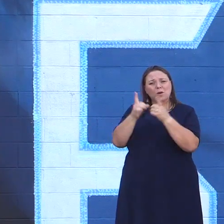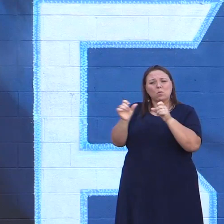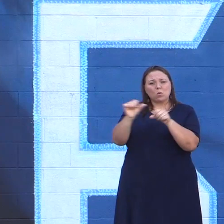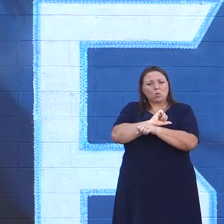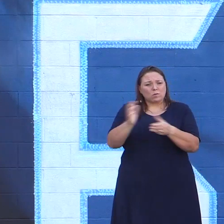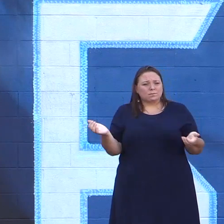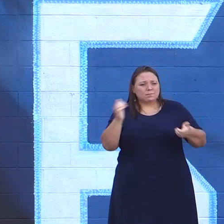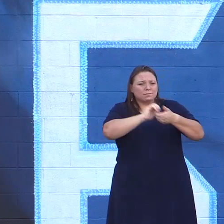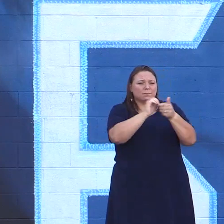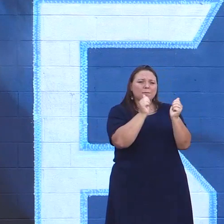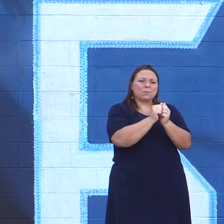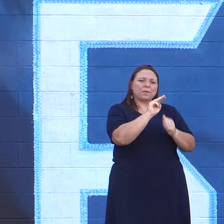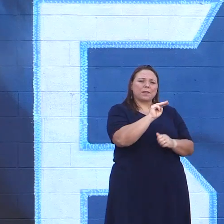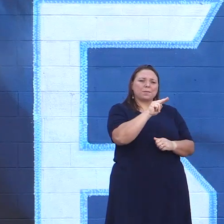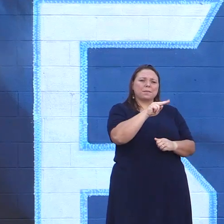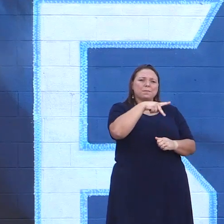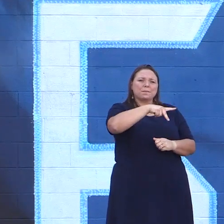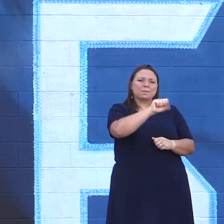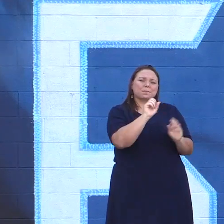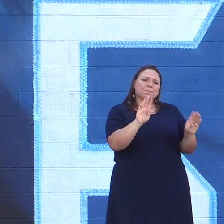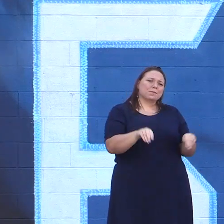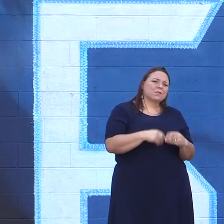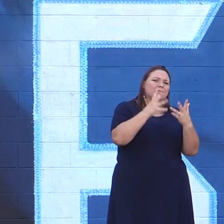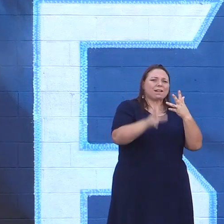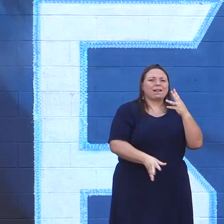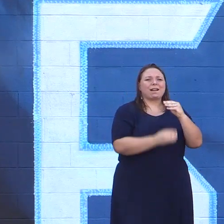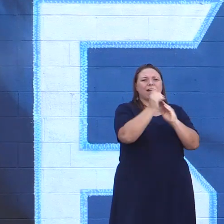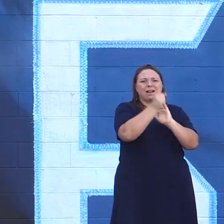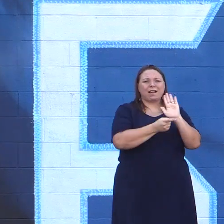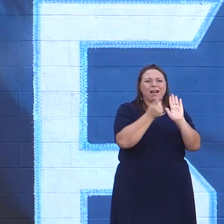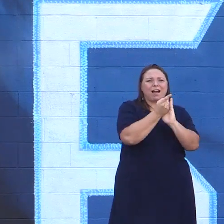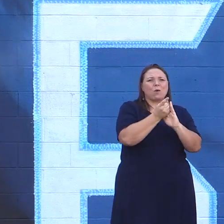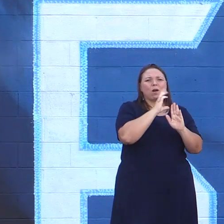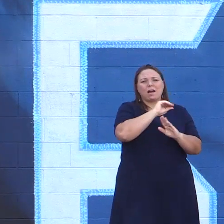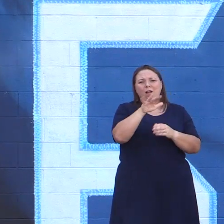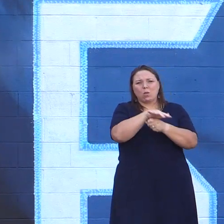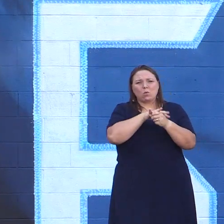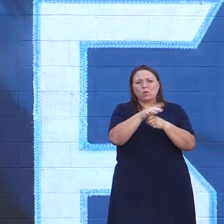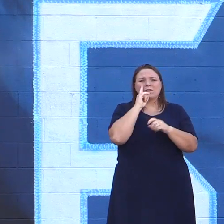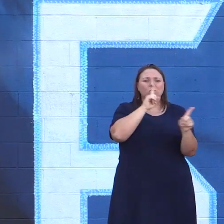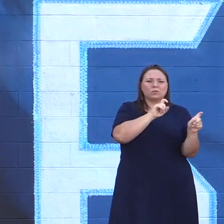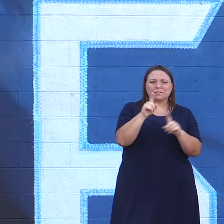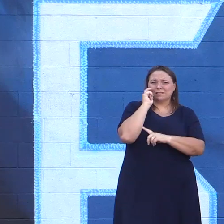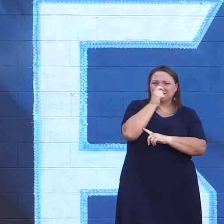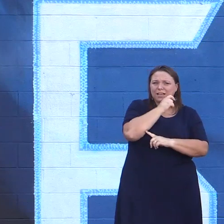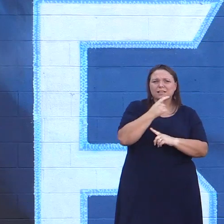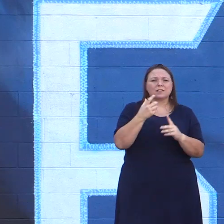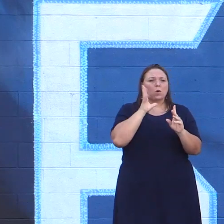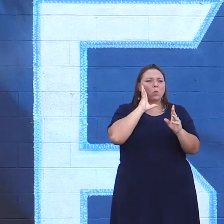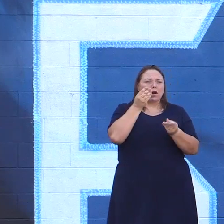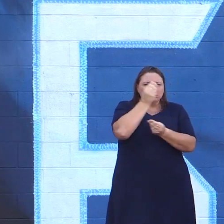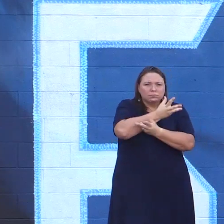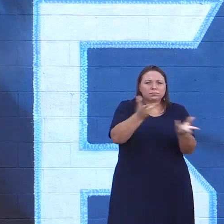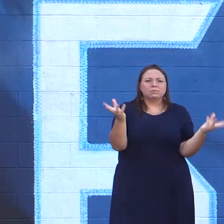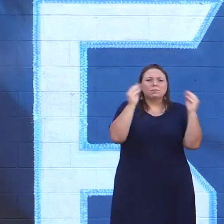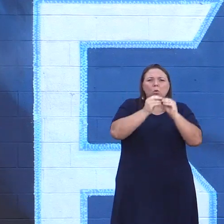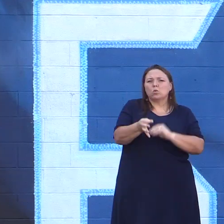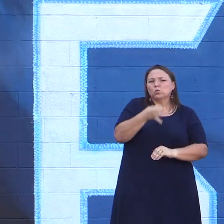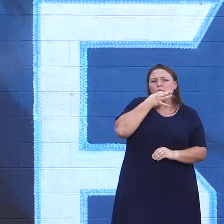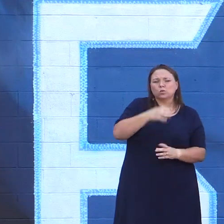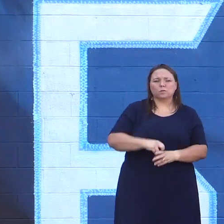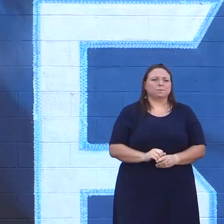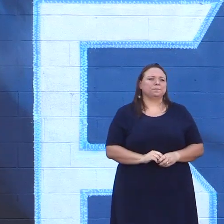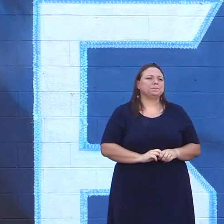closely with MNPS to provide extended hours and additional locations for testing. We will have more information regarding this very soon.